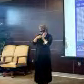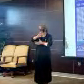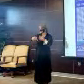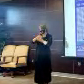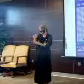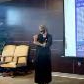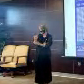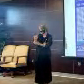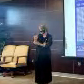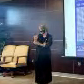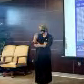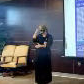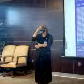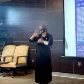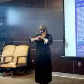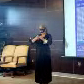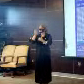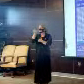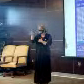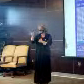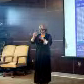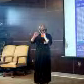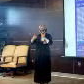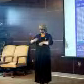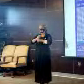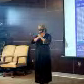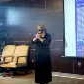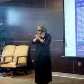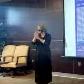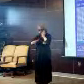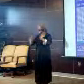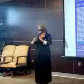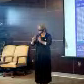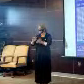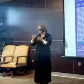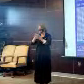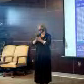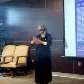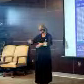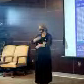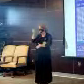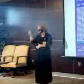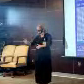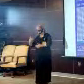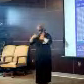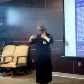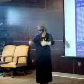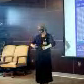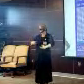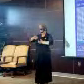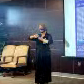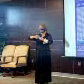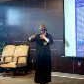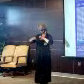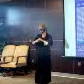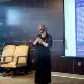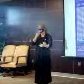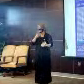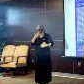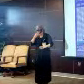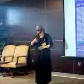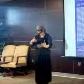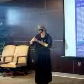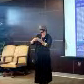Think about how you can help protect those who are immunocompromised, struggling with heart disease, cancer, diabetes, obesity. Think about